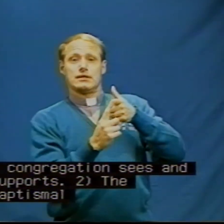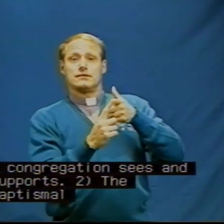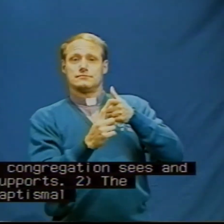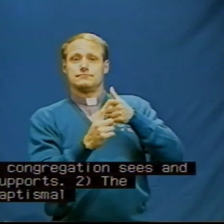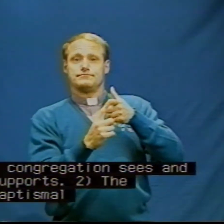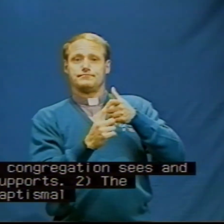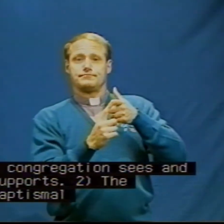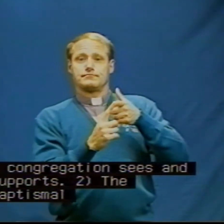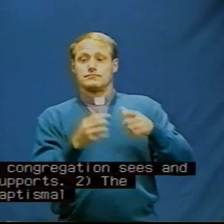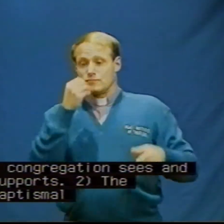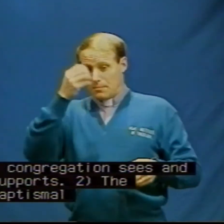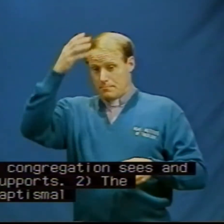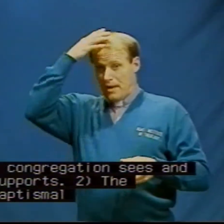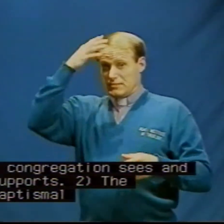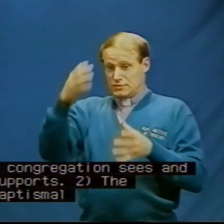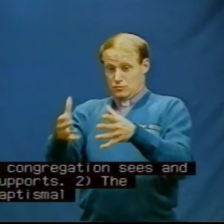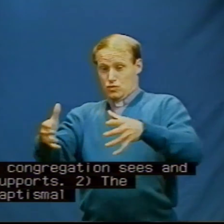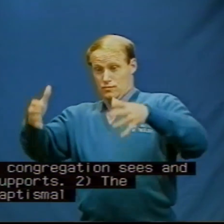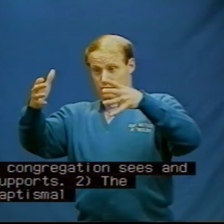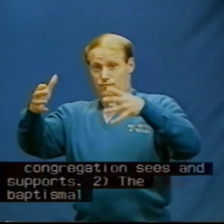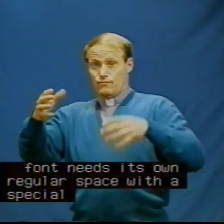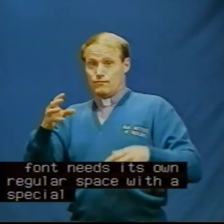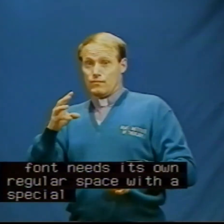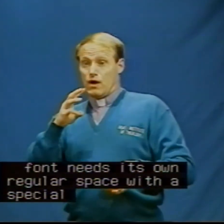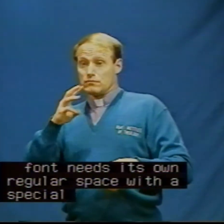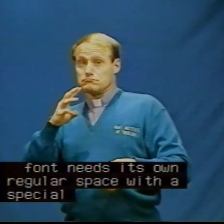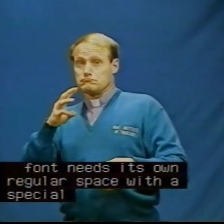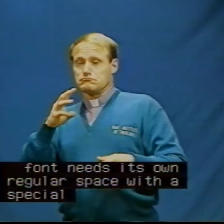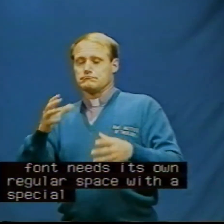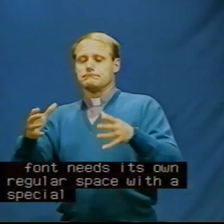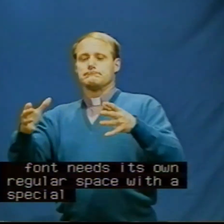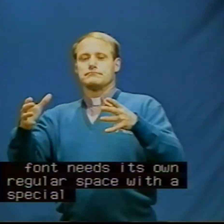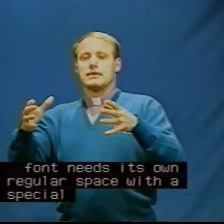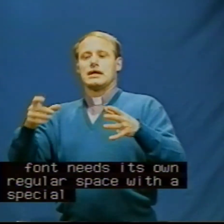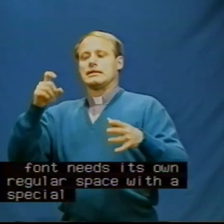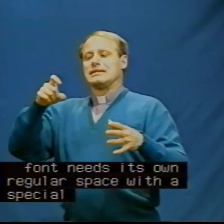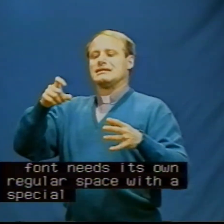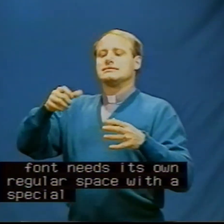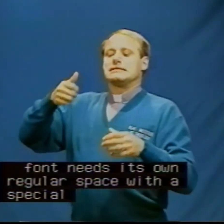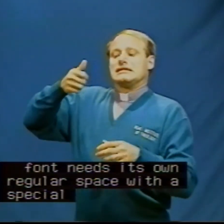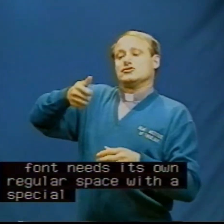see and support. Second, the baptismal font needs its own regular space,